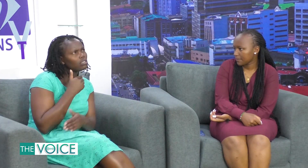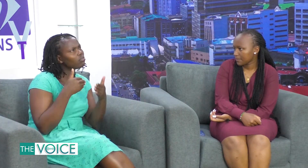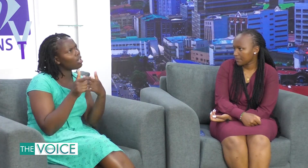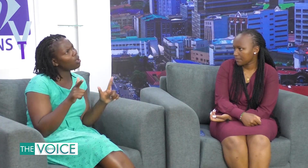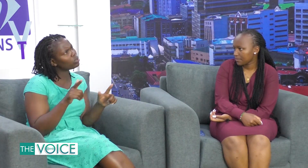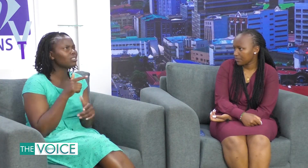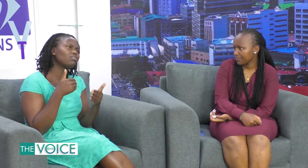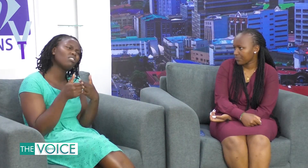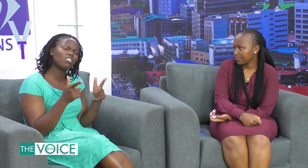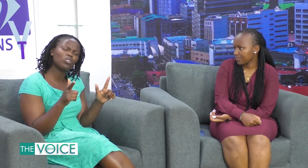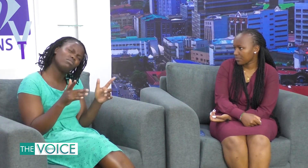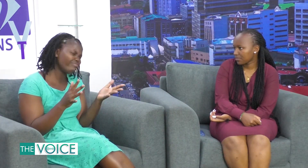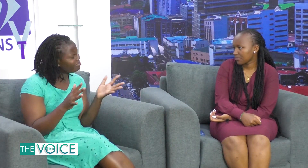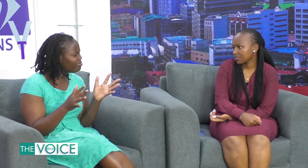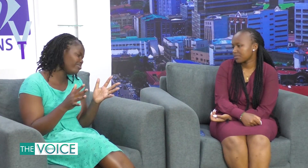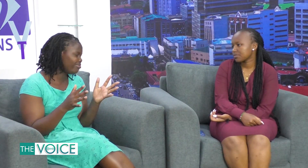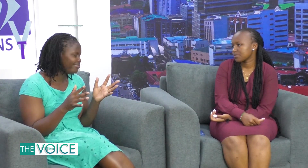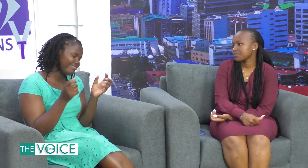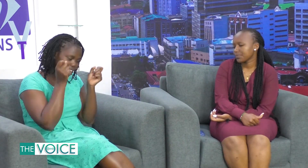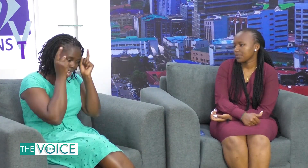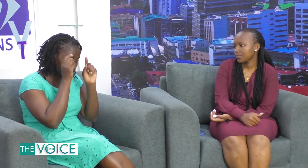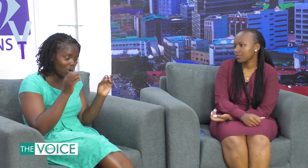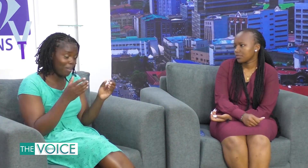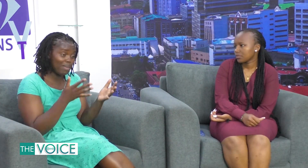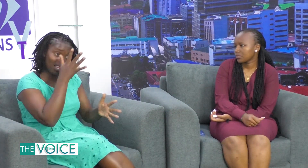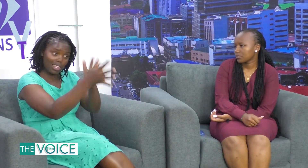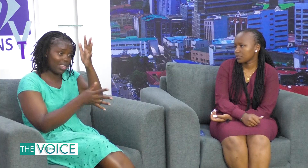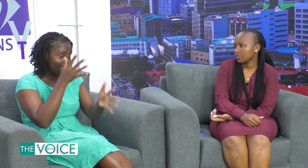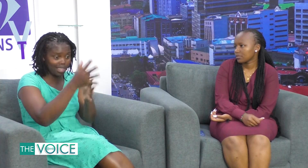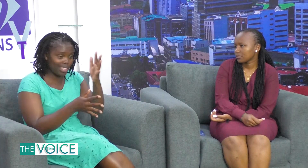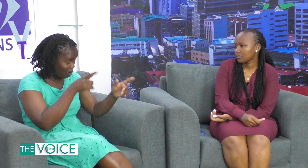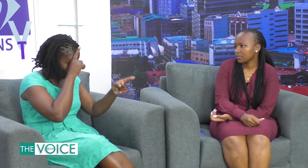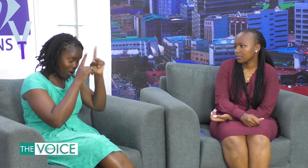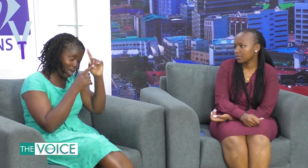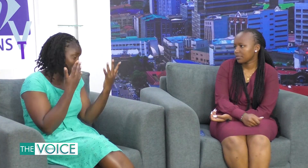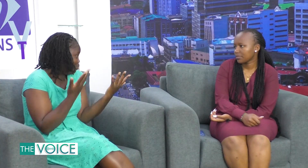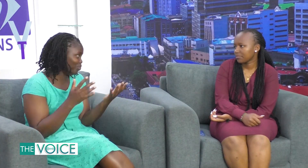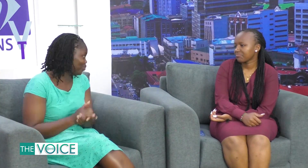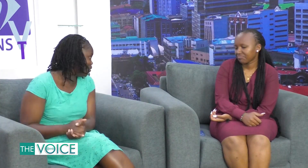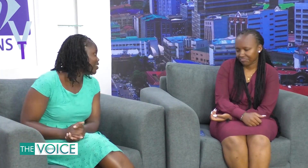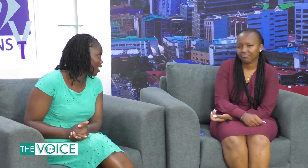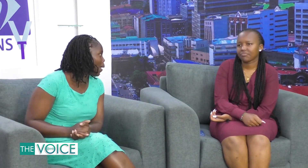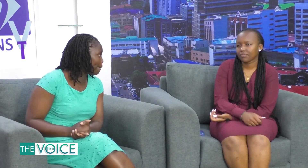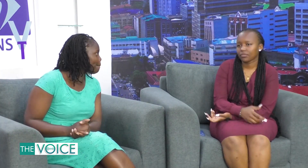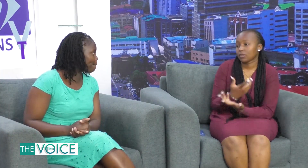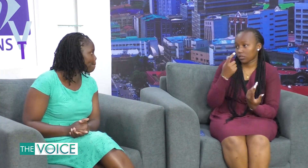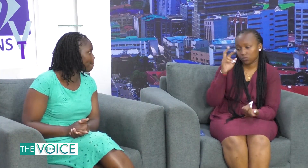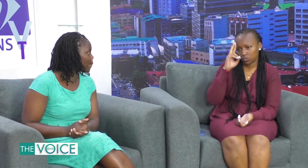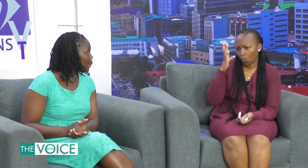see sign language, people hear a lot of sign language, but they don't understand what it involves. Some will even guess.